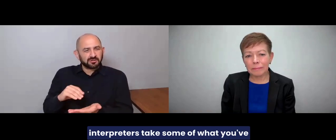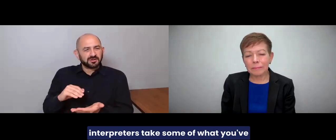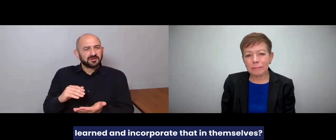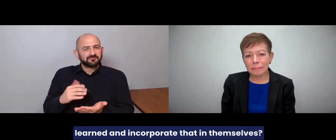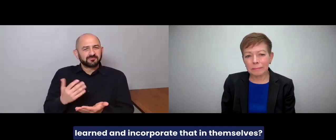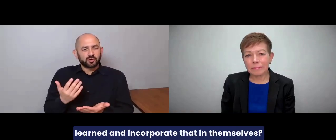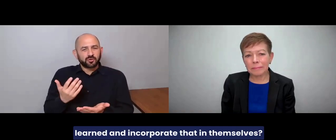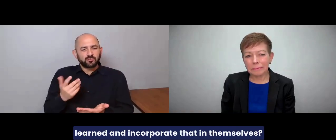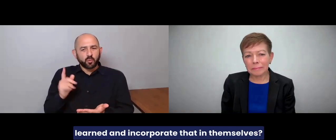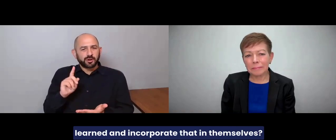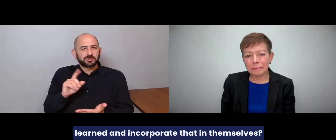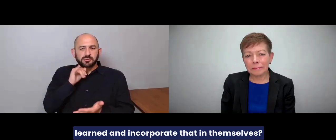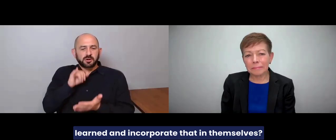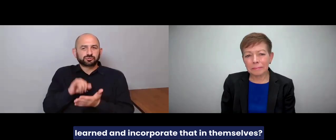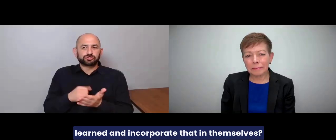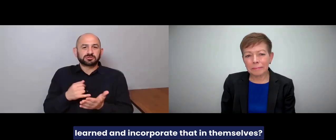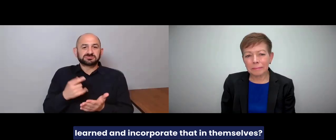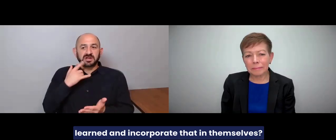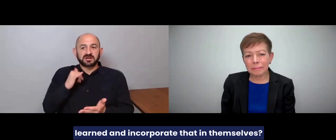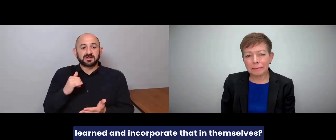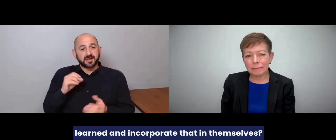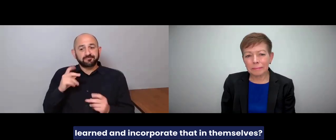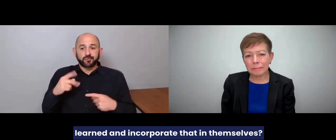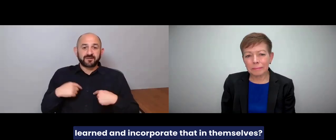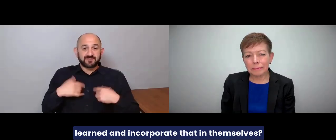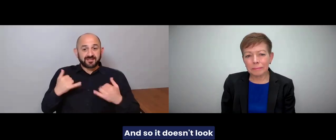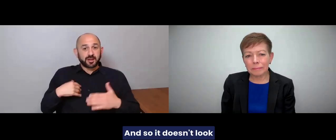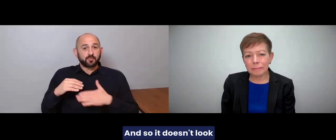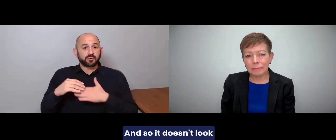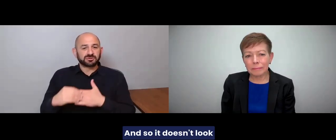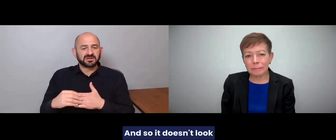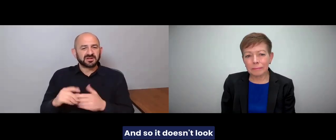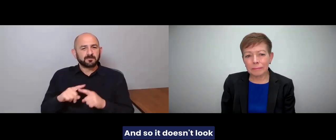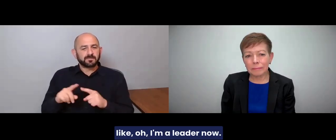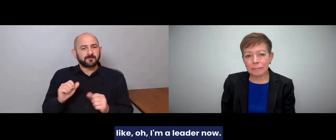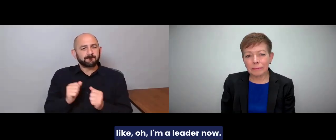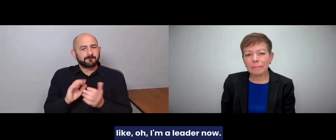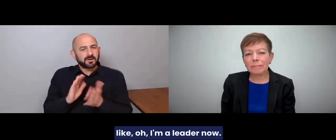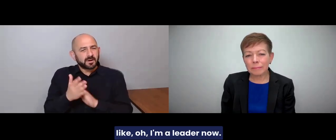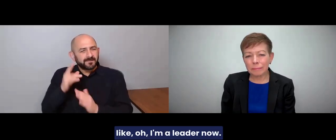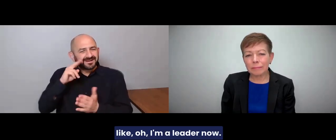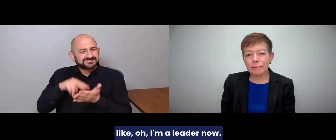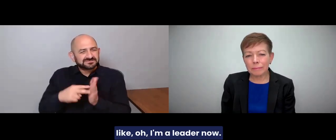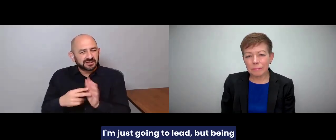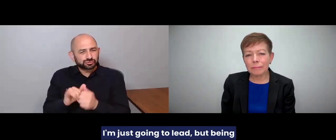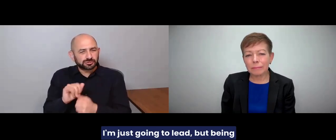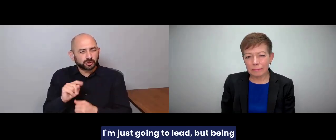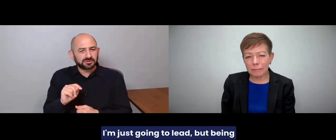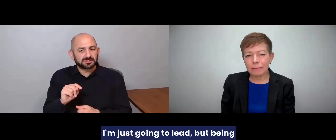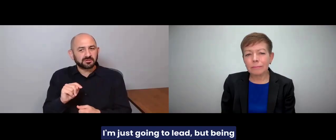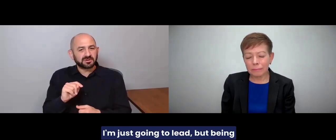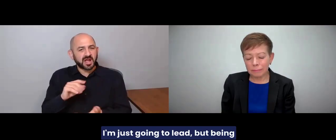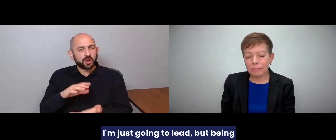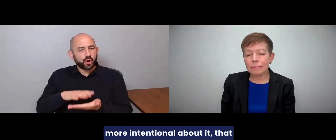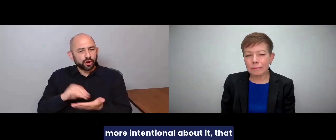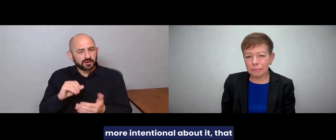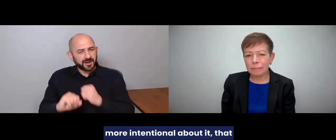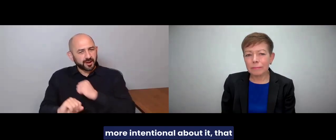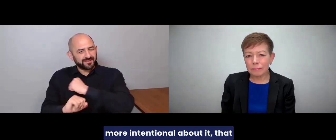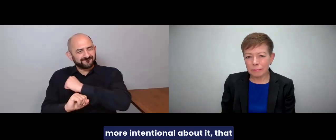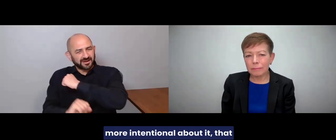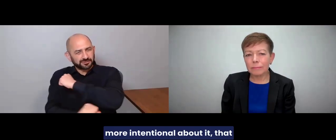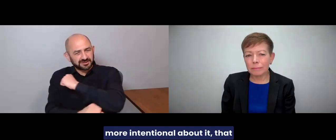of what you've learned and incorporate that in themselves? And so it doesn't look like, oh, I'm a leader now, I'm just going to lead, but being